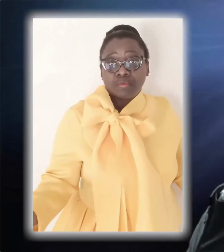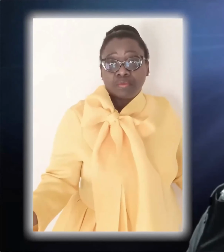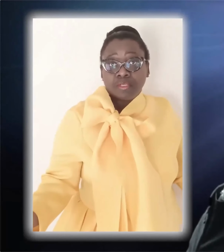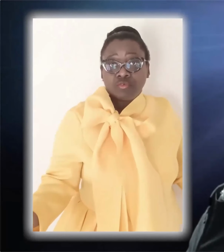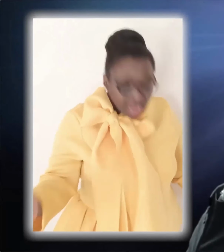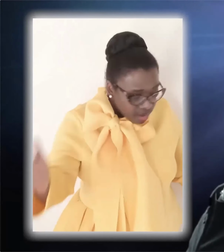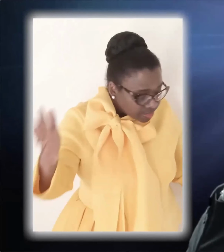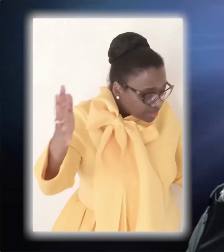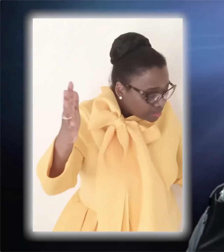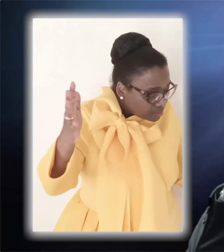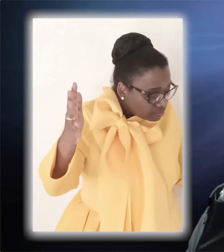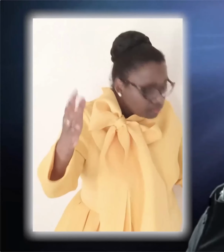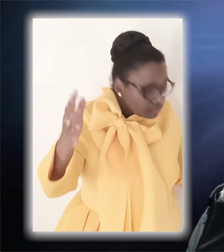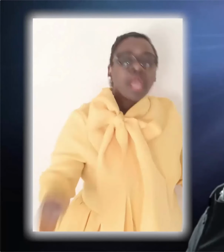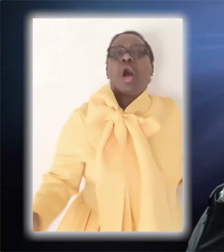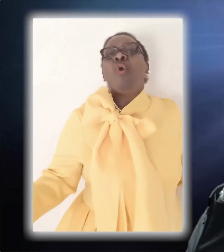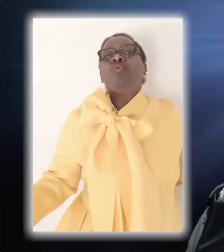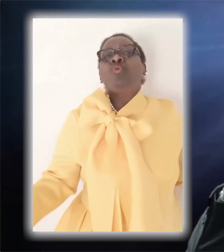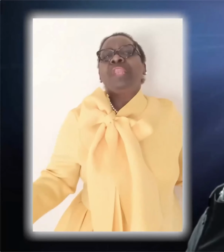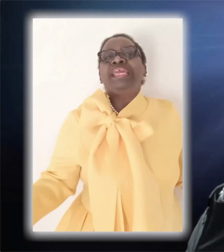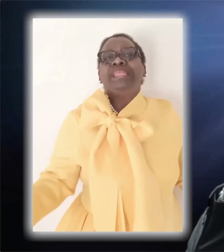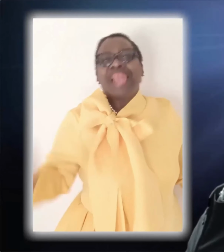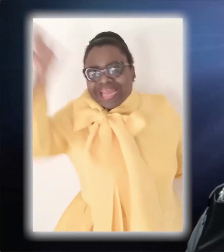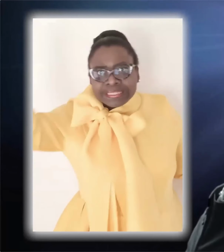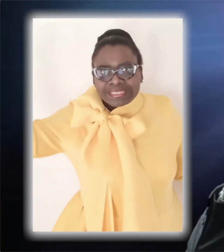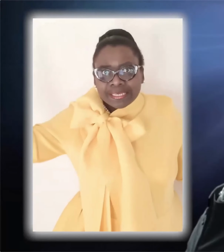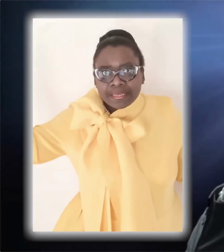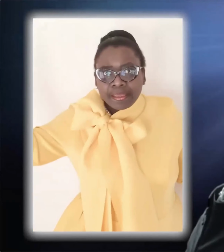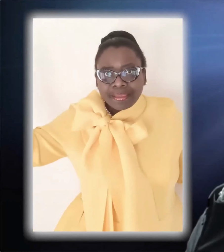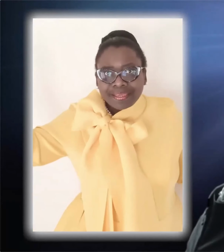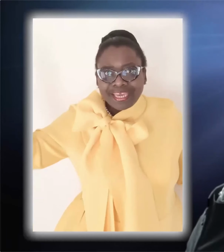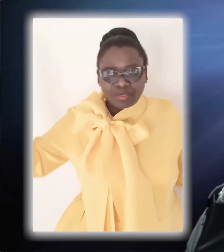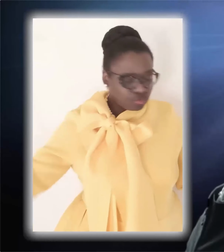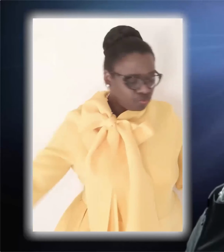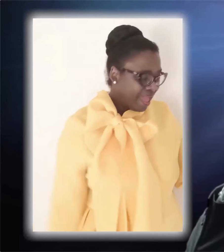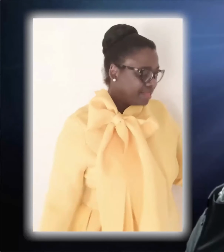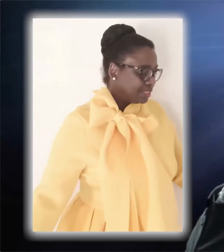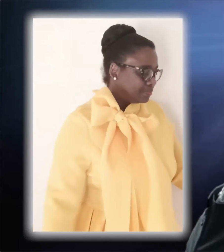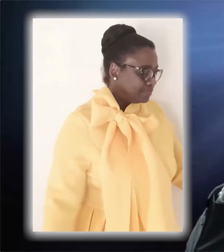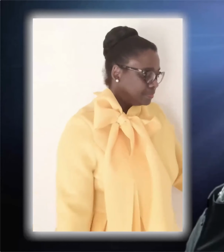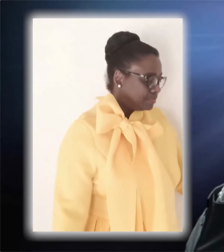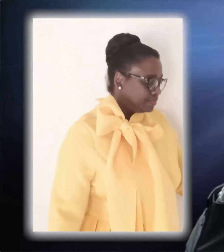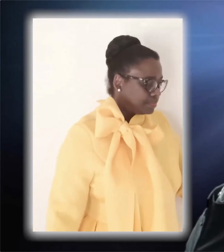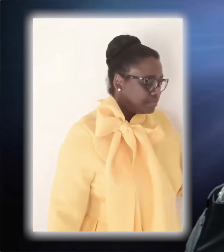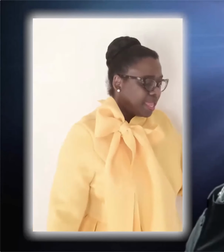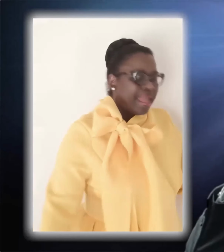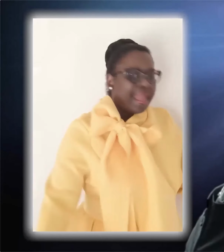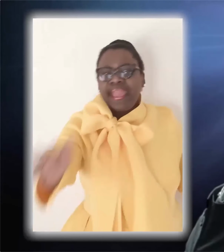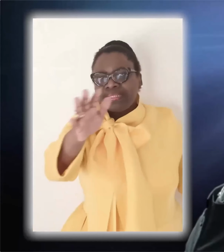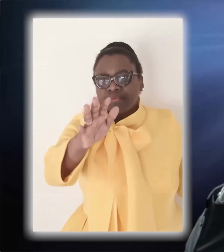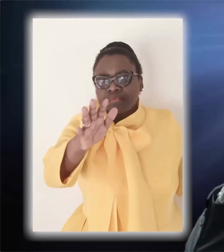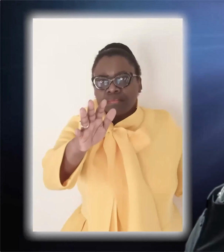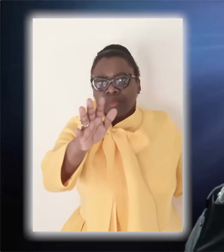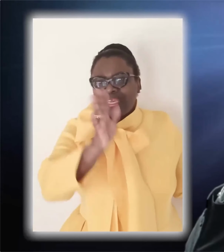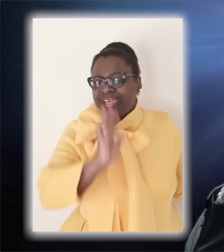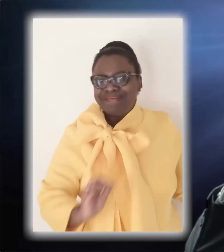out darkness. Only light can do that.